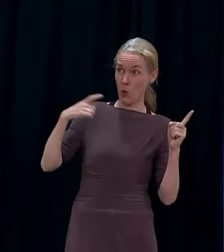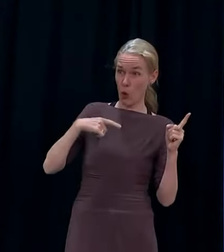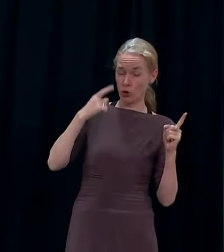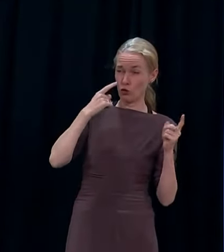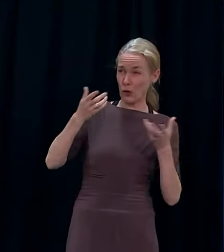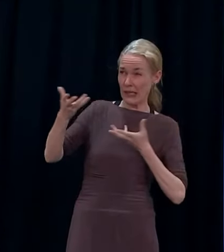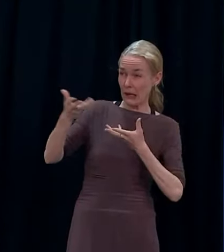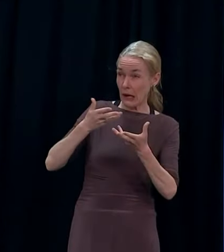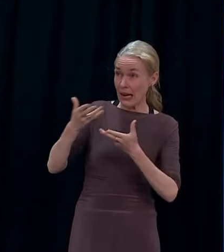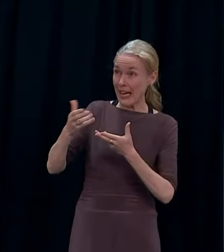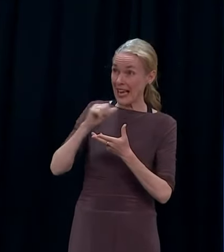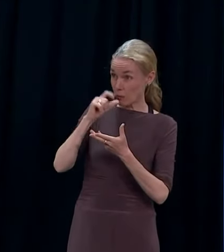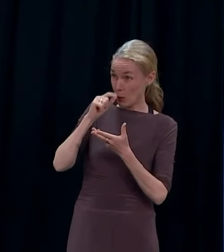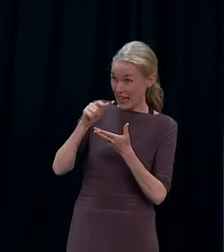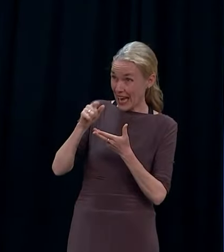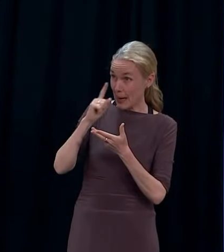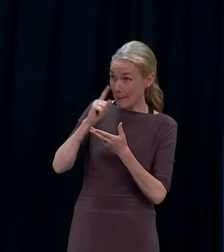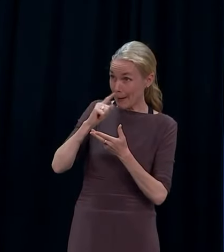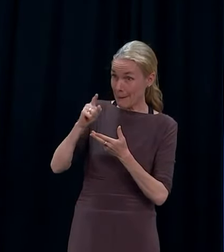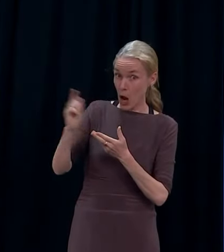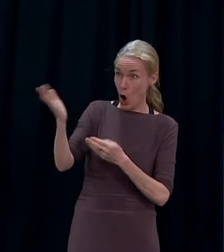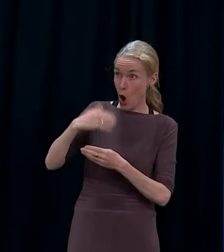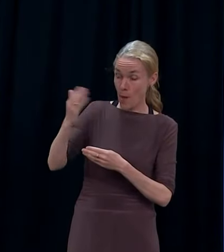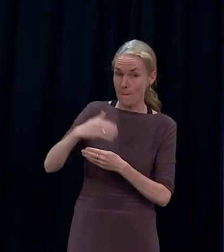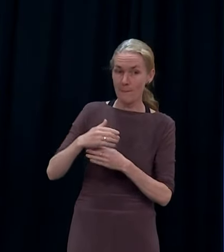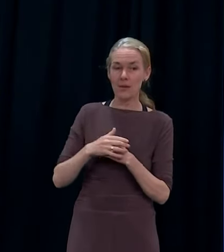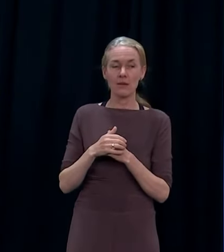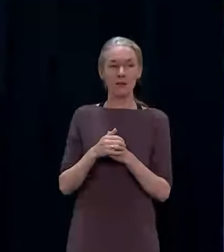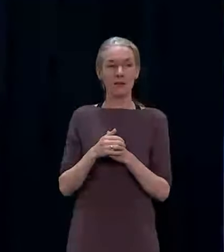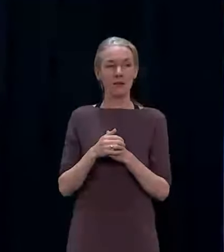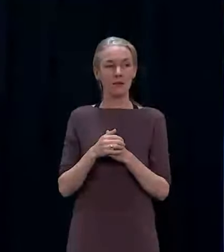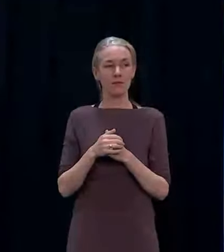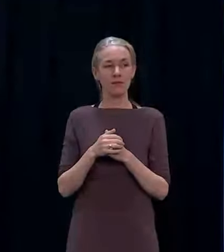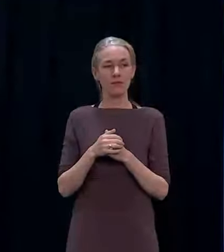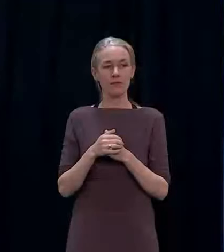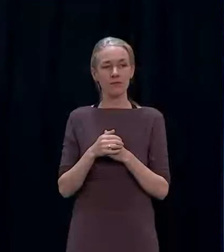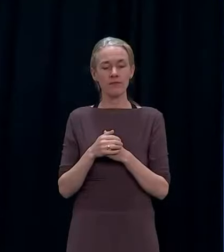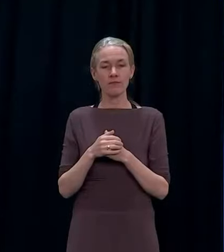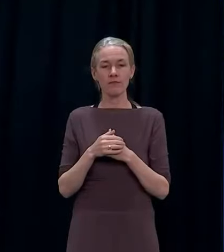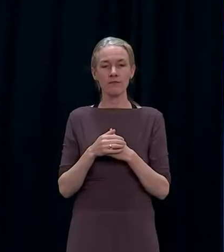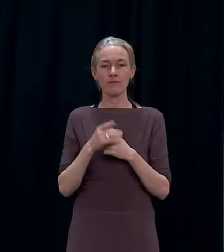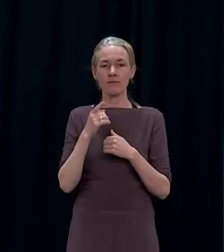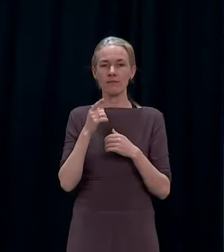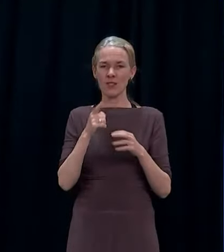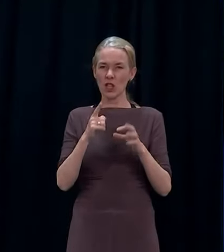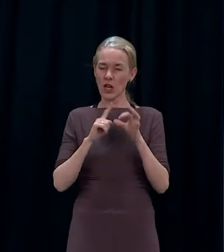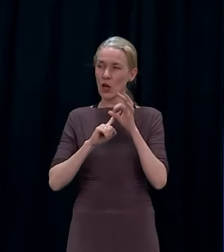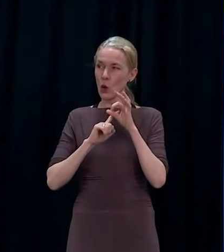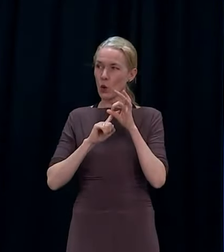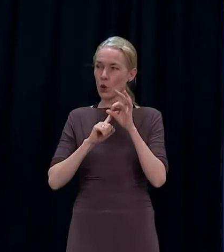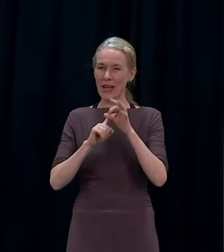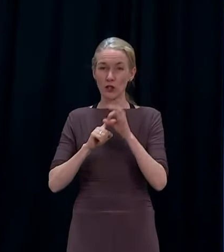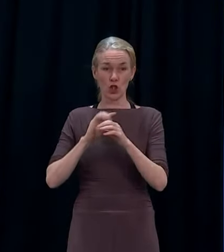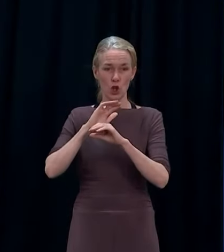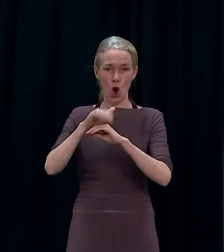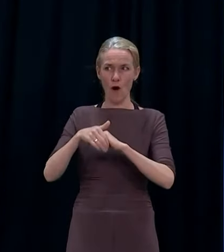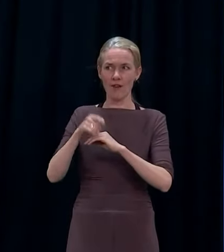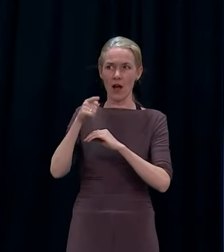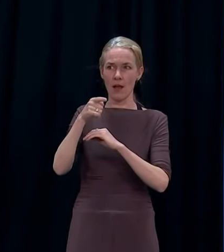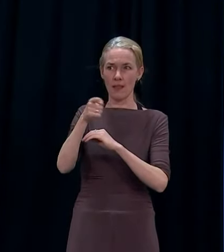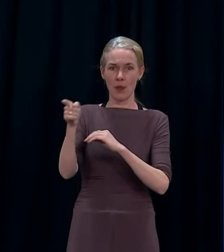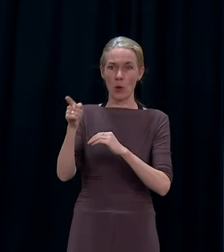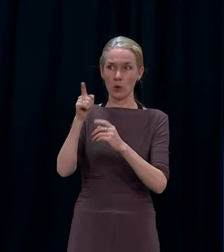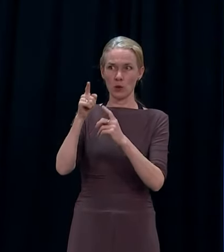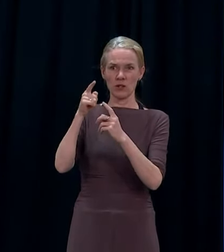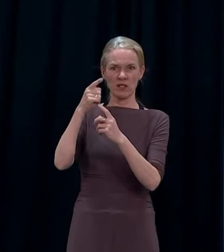for the people who helped us during the war. Should there have been a list to make it easier to try and find? So keeping in mind that if in some cases these were people who supported